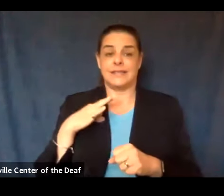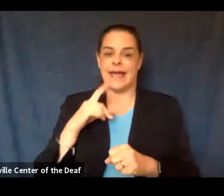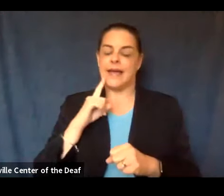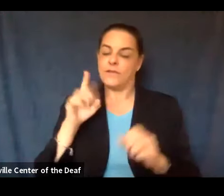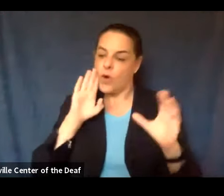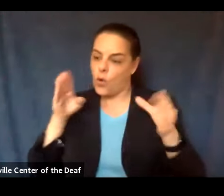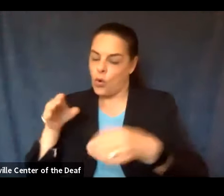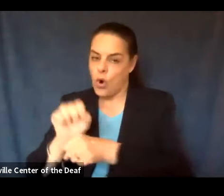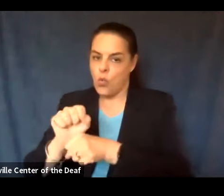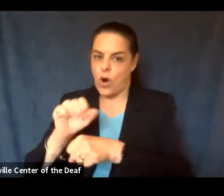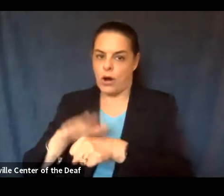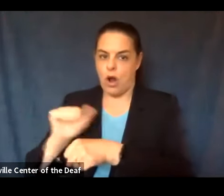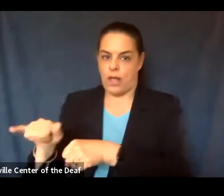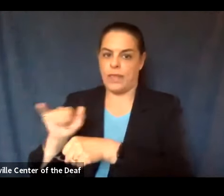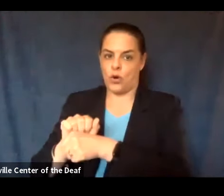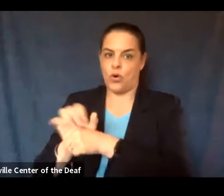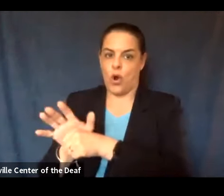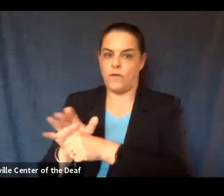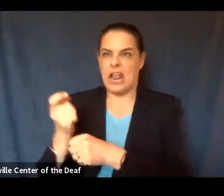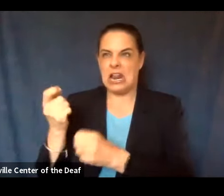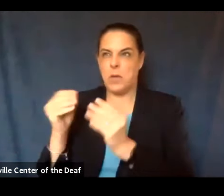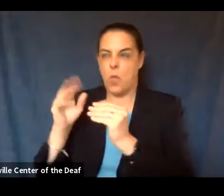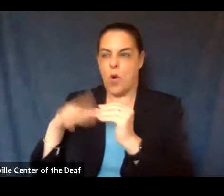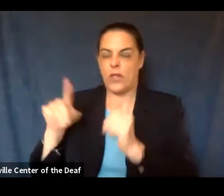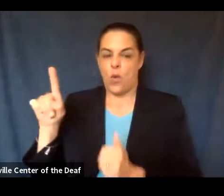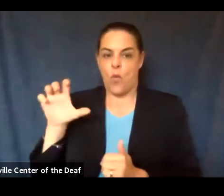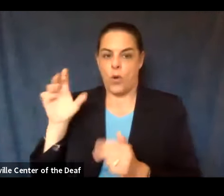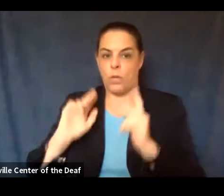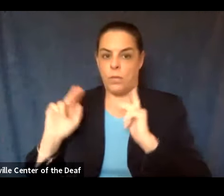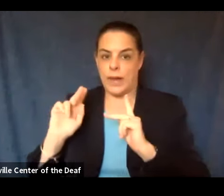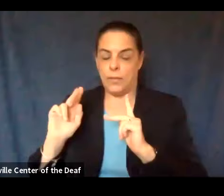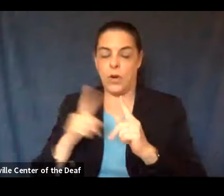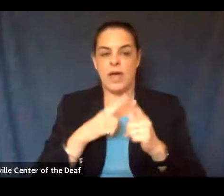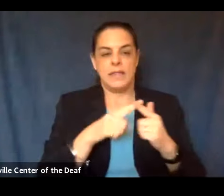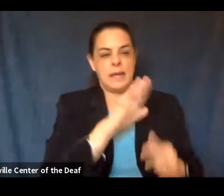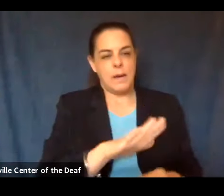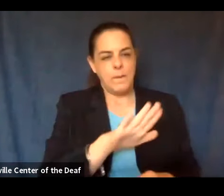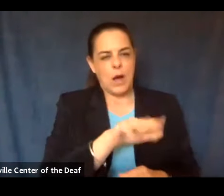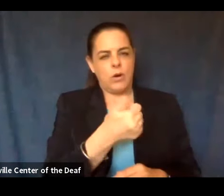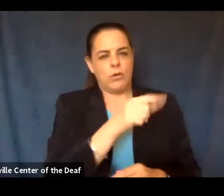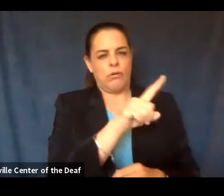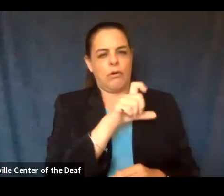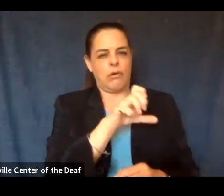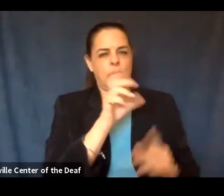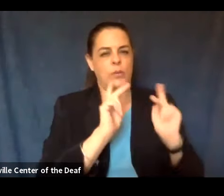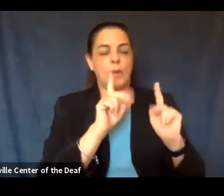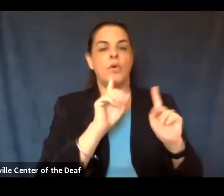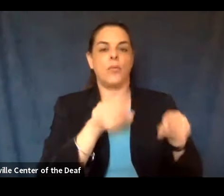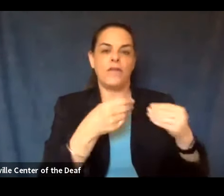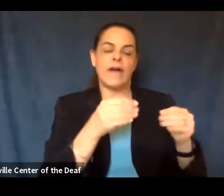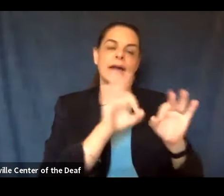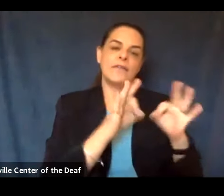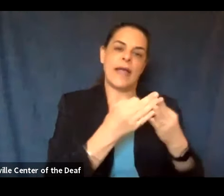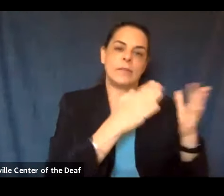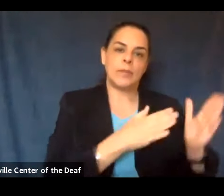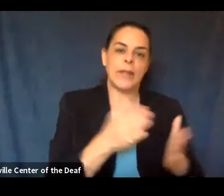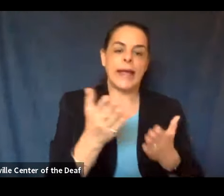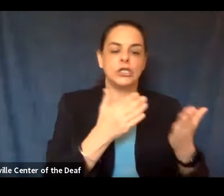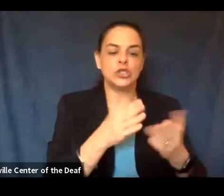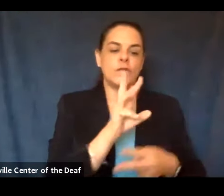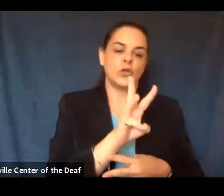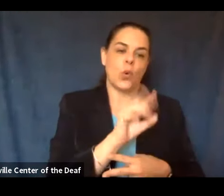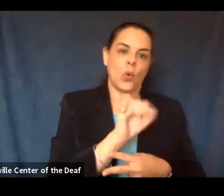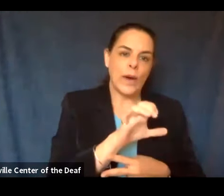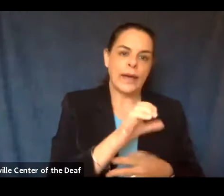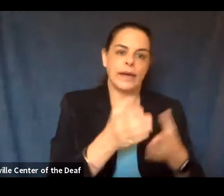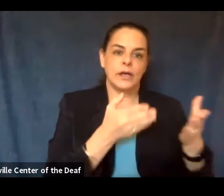COVID-19 response. So a little over 100 people. And then around 100 people are also providing family planning services and WIC services.